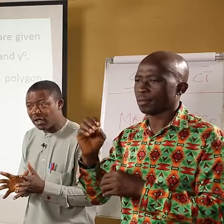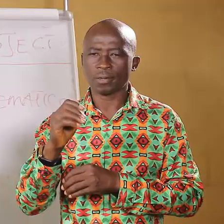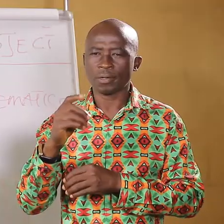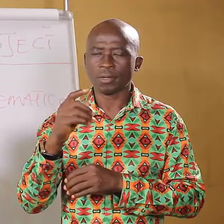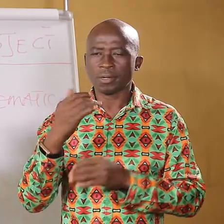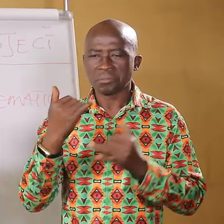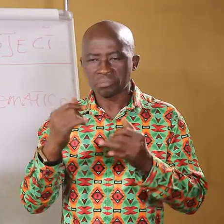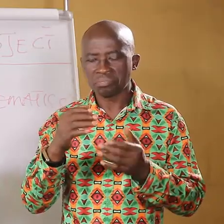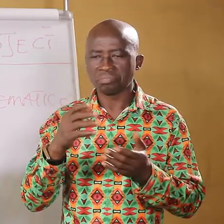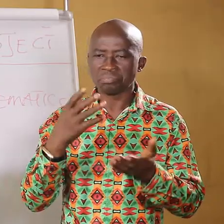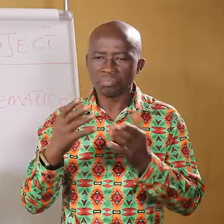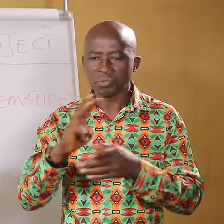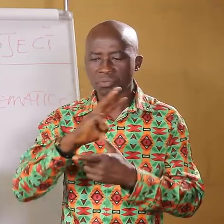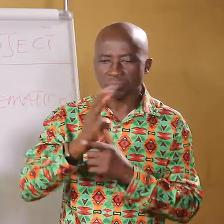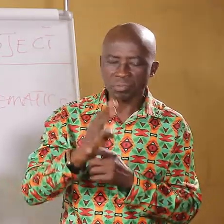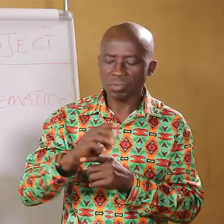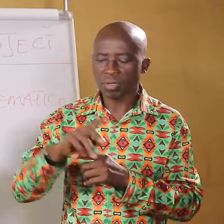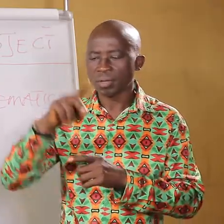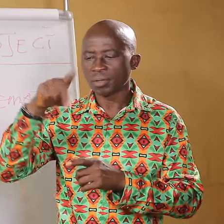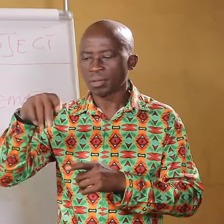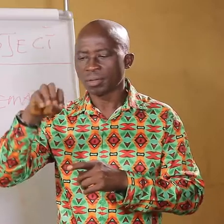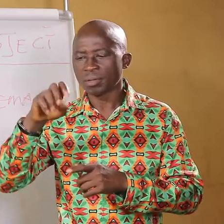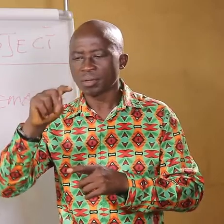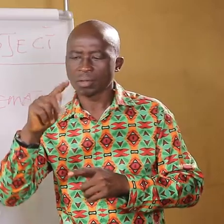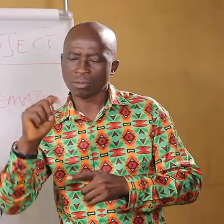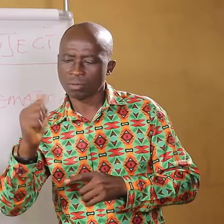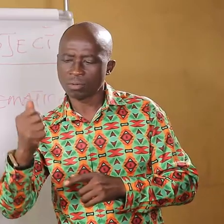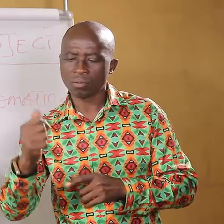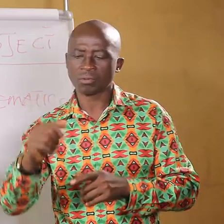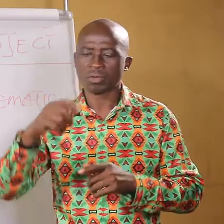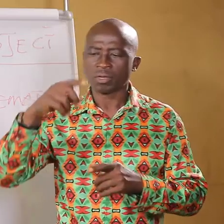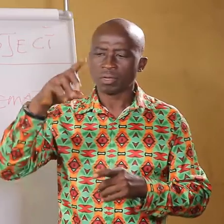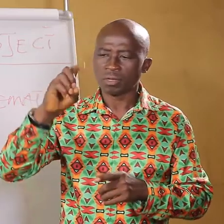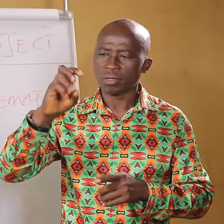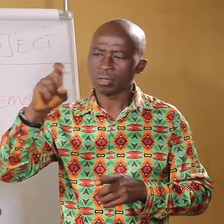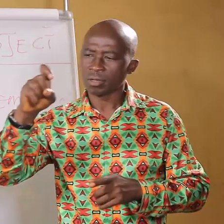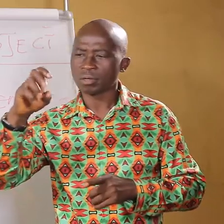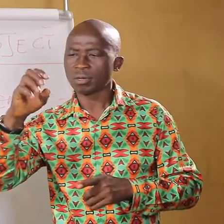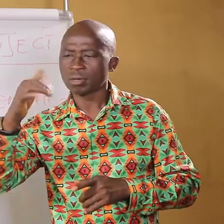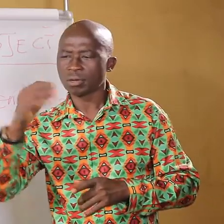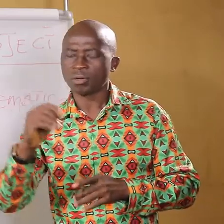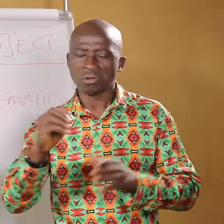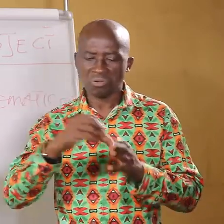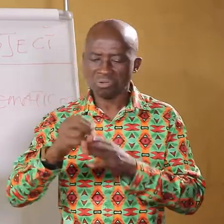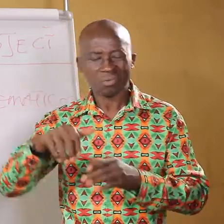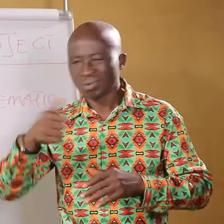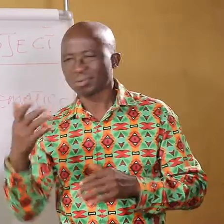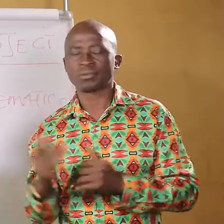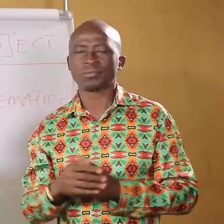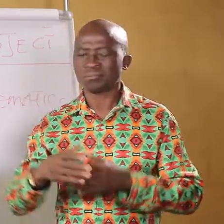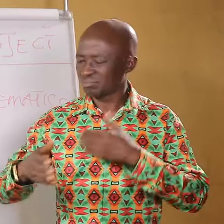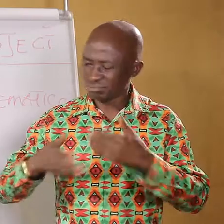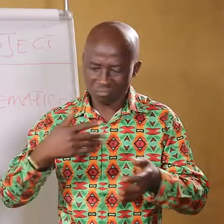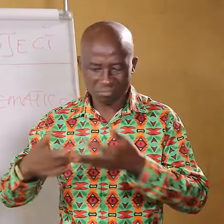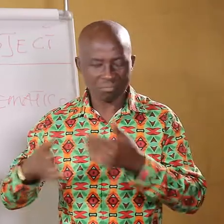of whether it is a pentagon, it is a heptagon, it is a decagon, it is a duodecagon, whatsoever type